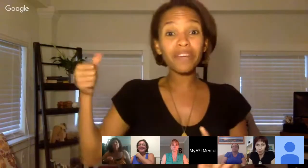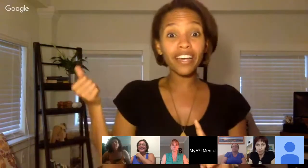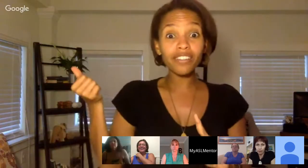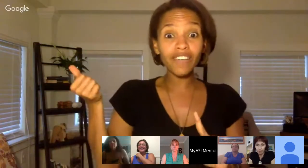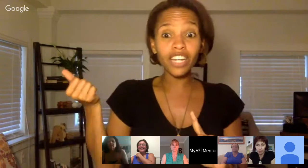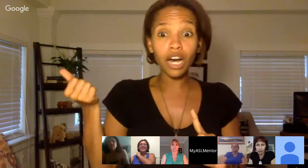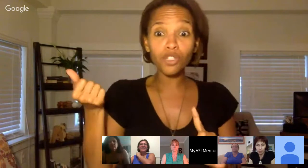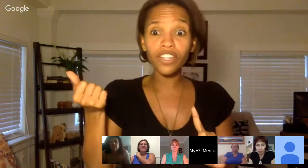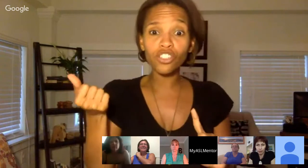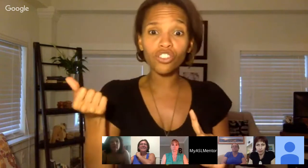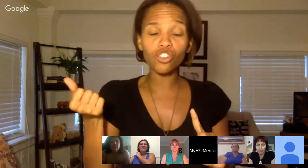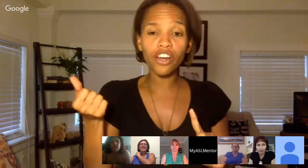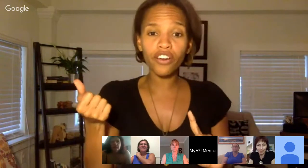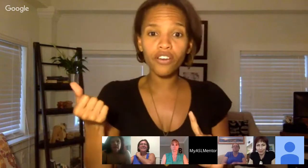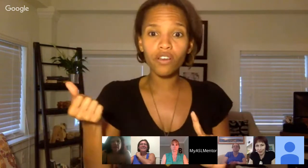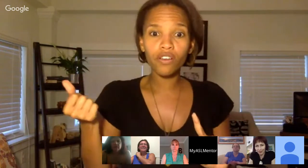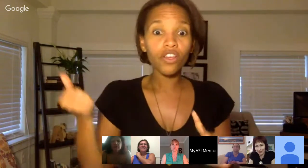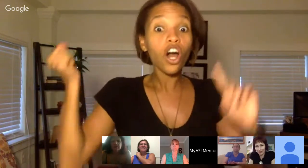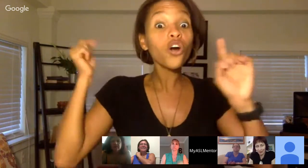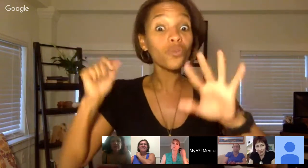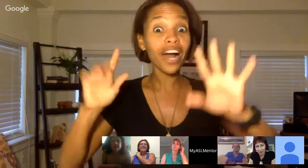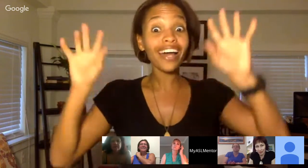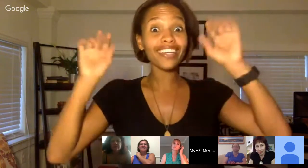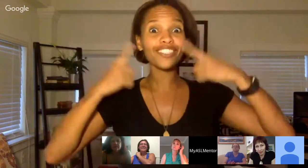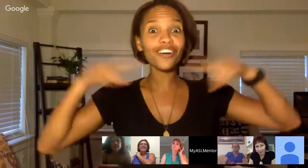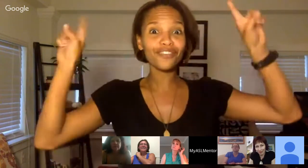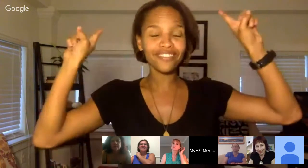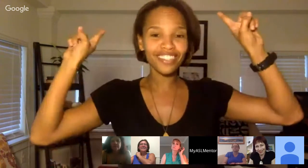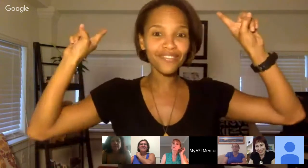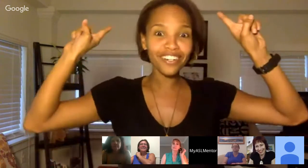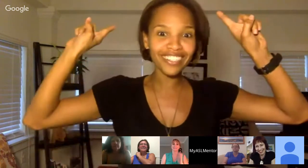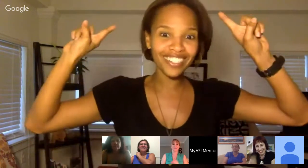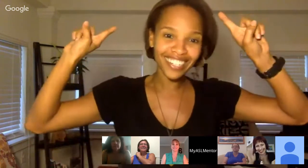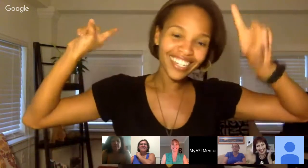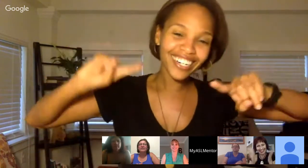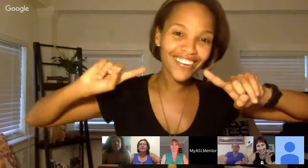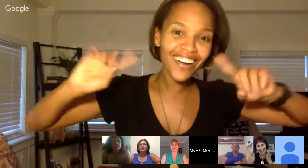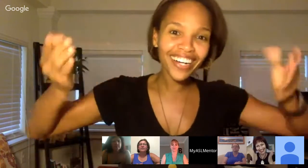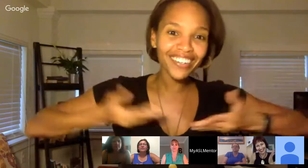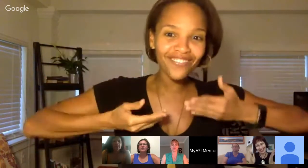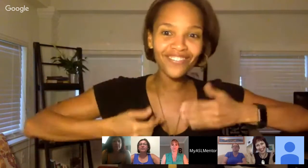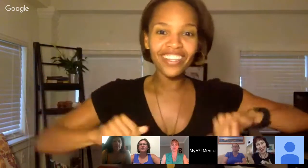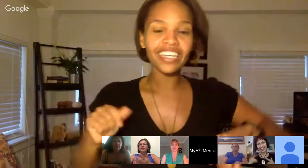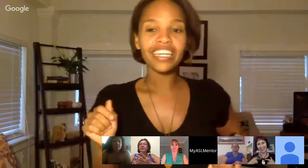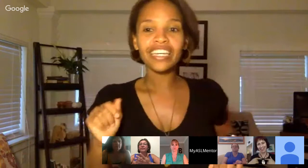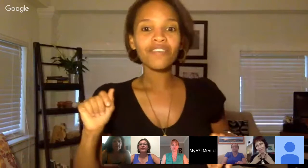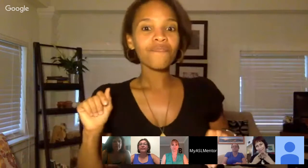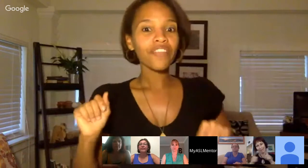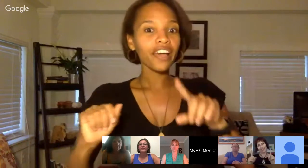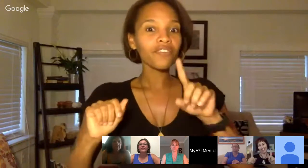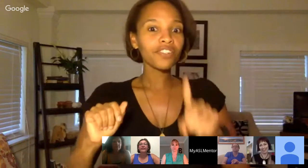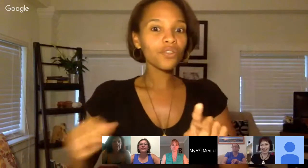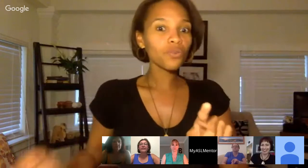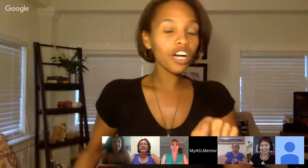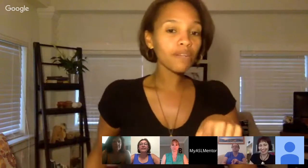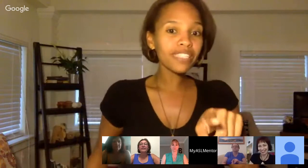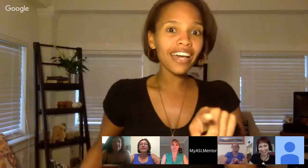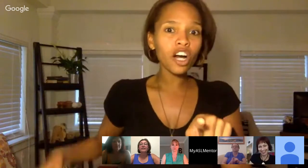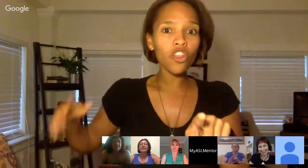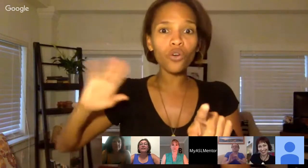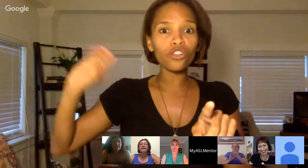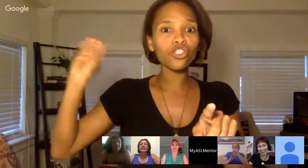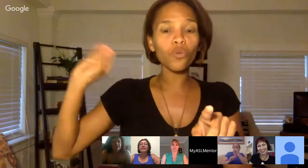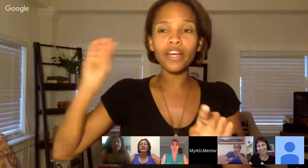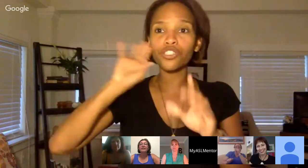Okay, anybody else have any observations to share? Oh, hi, Joan, you worked. Welcome. And welcome,